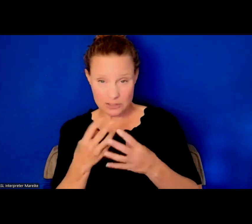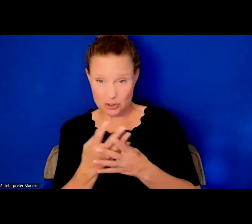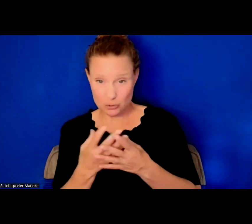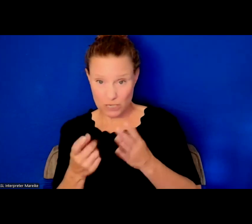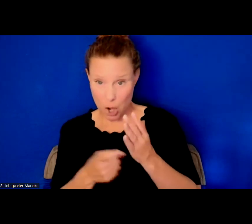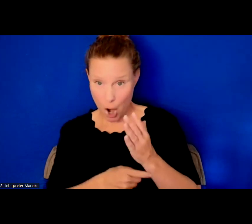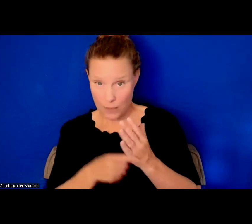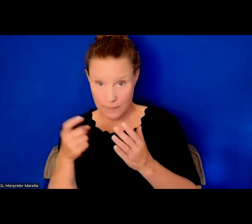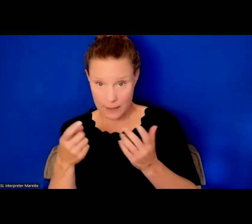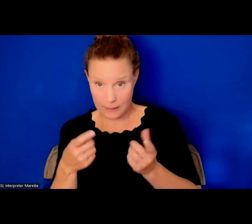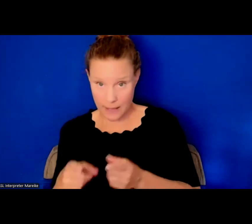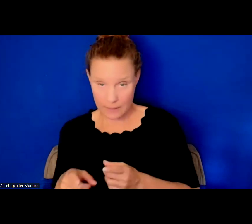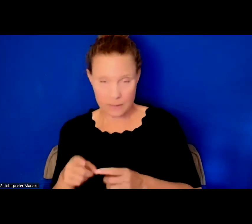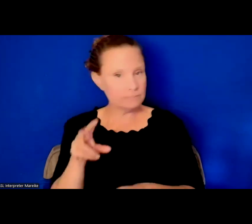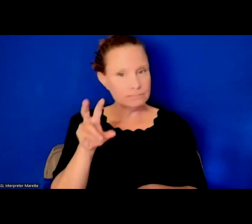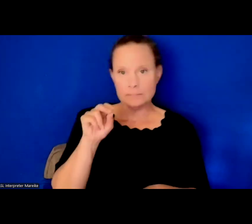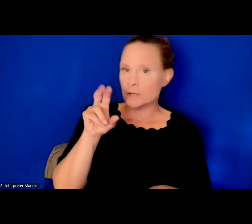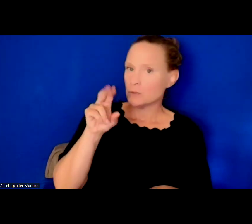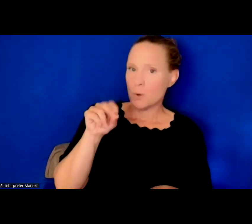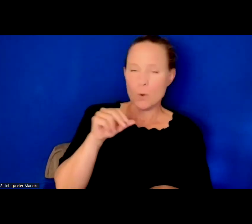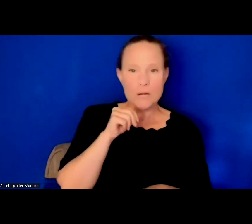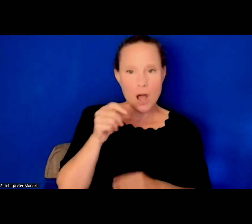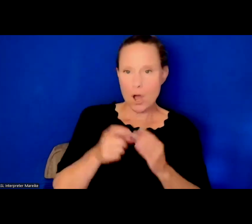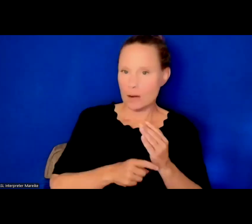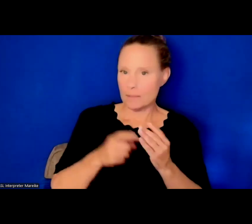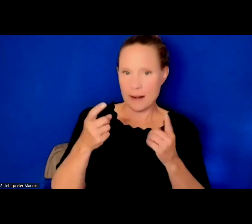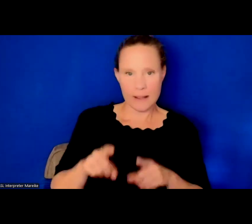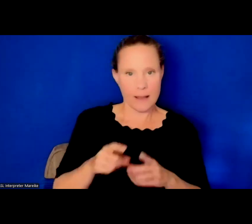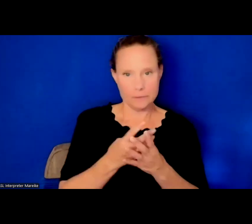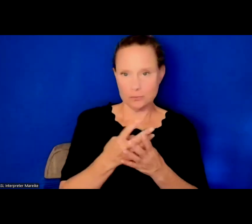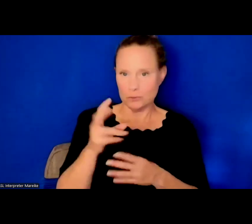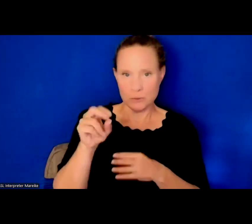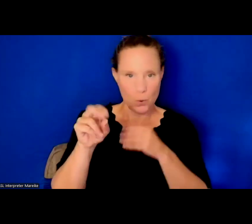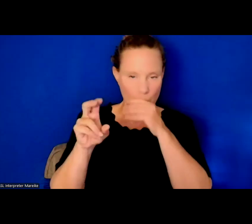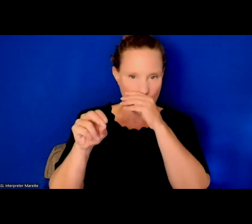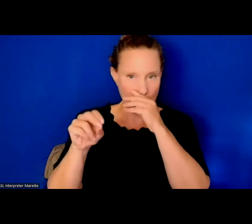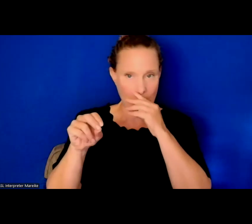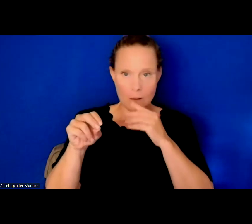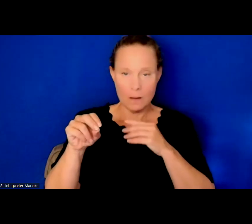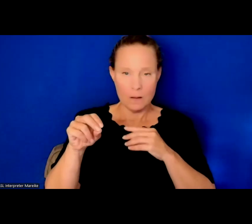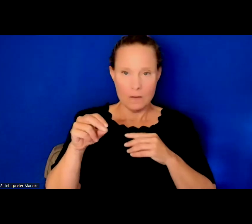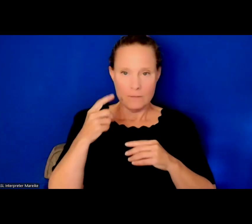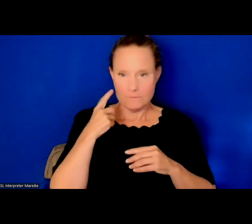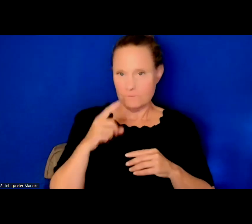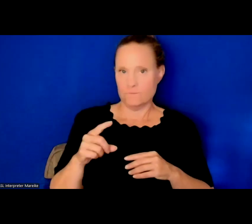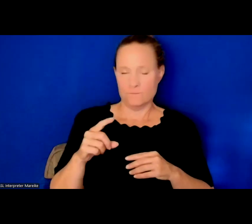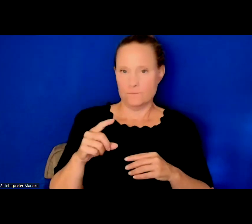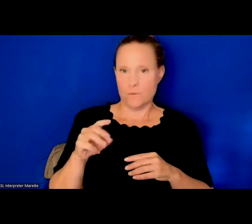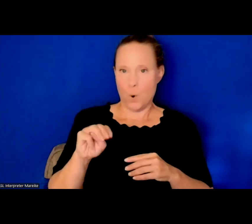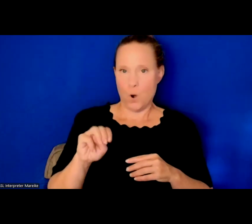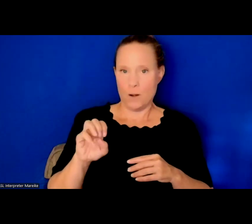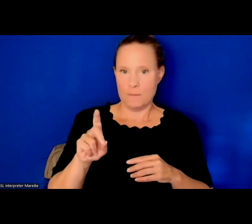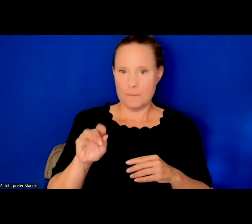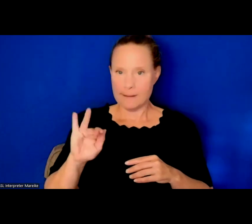No, so it's not automatic for Medicaid members that are transitioning back